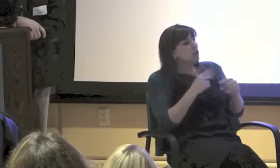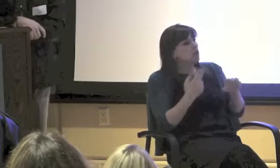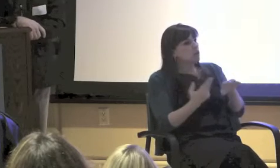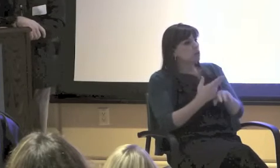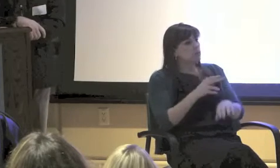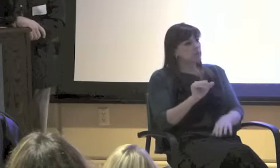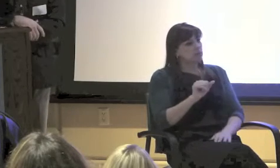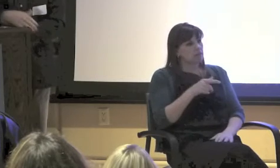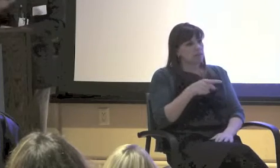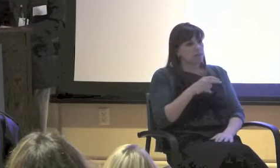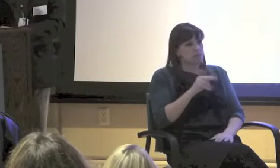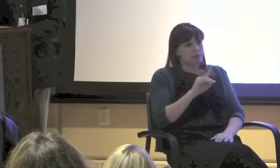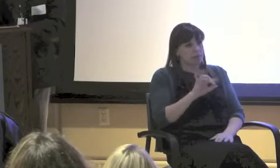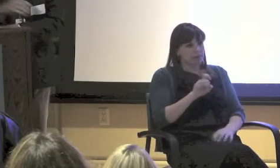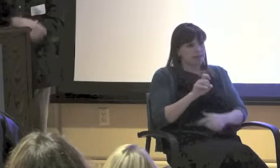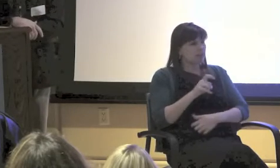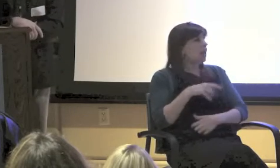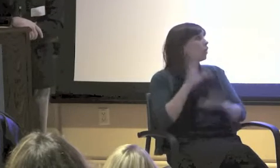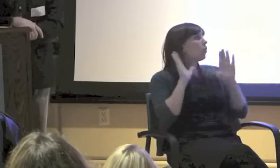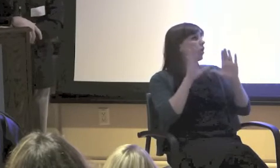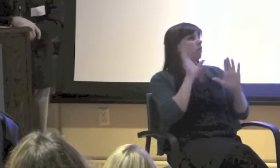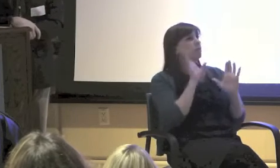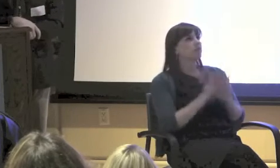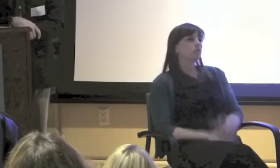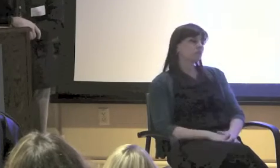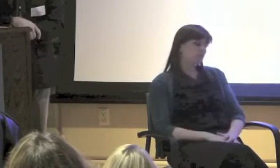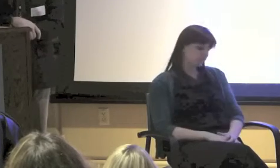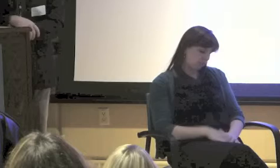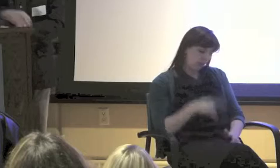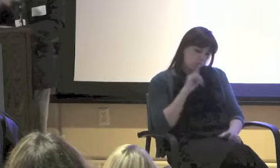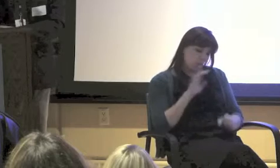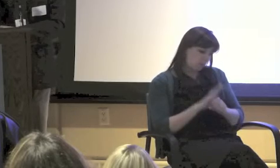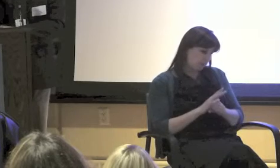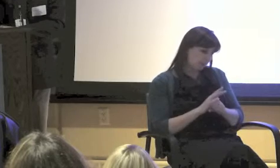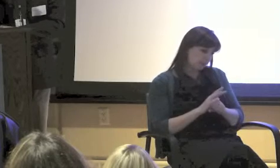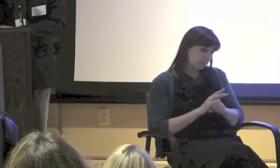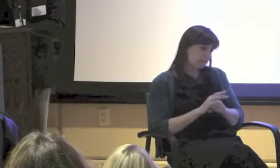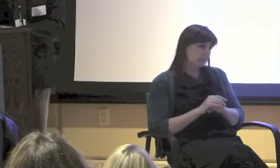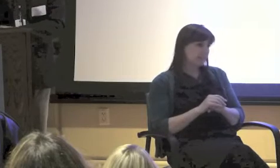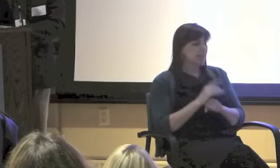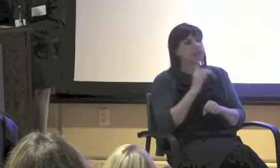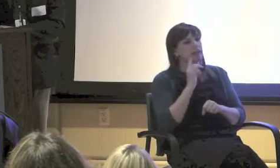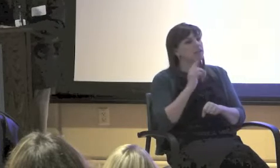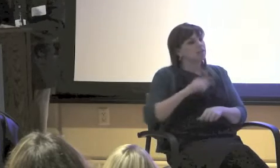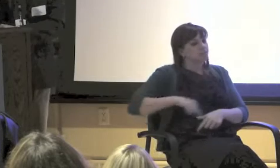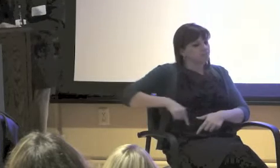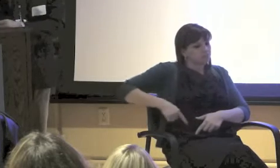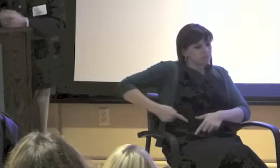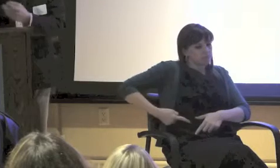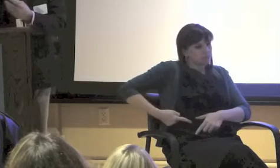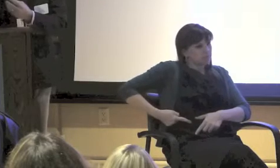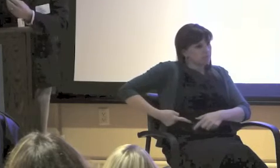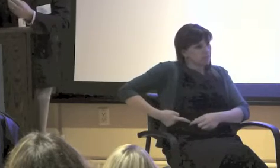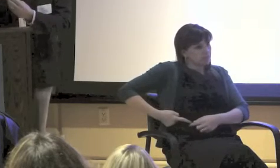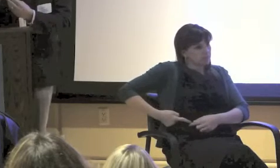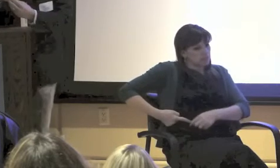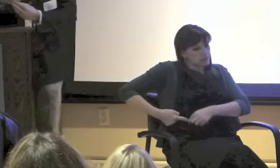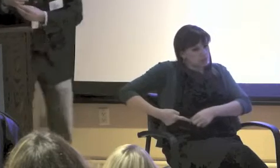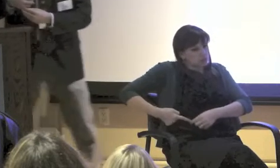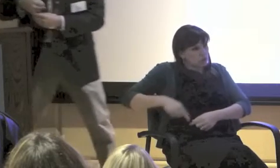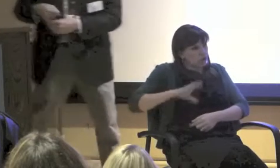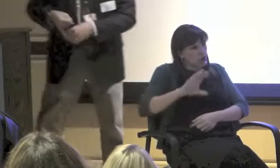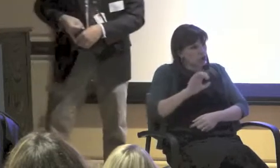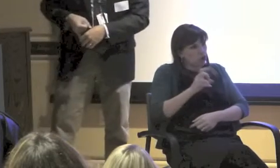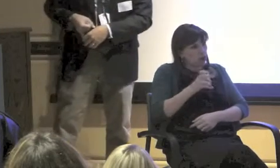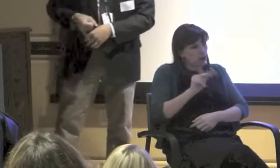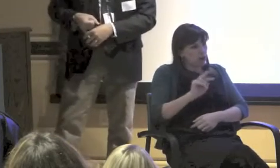appendix, which I had a great picture of. It's a finger-like projection that comes off the end of your